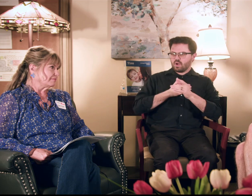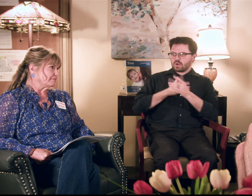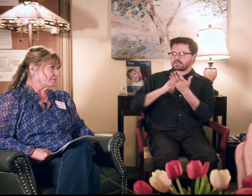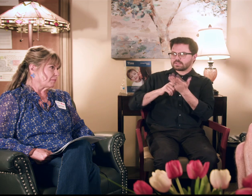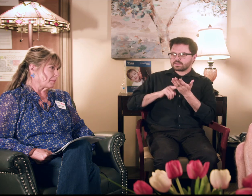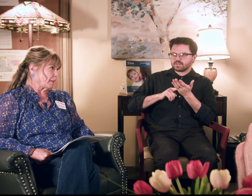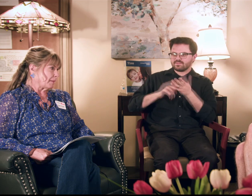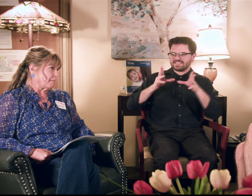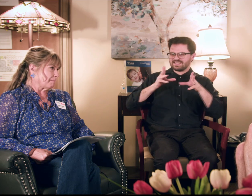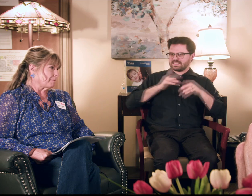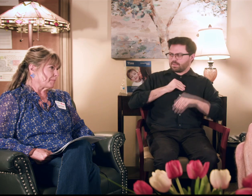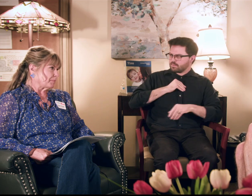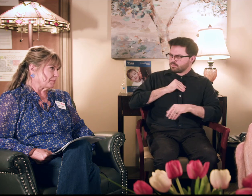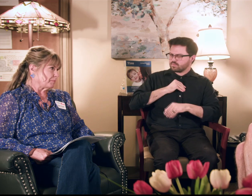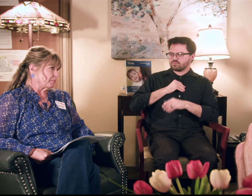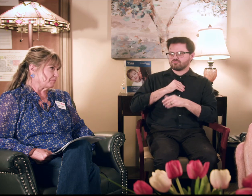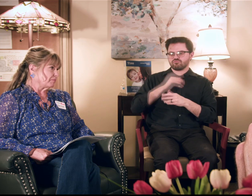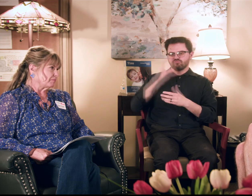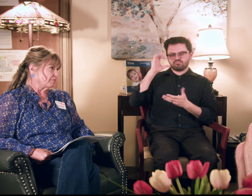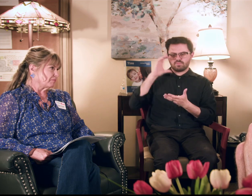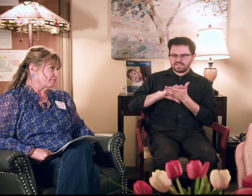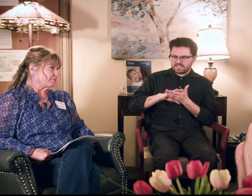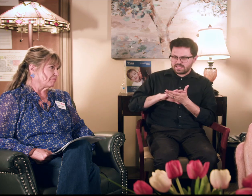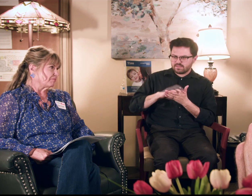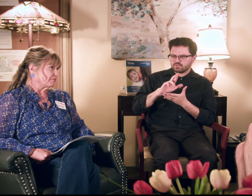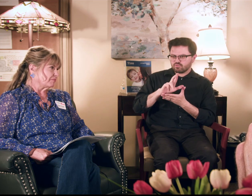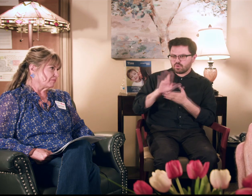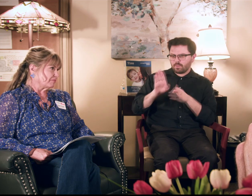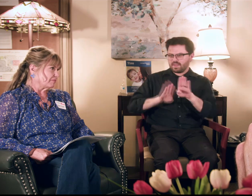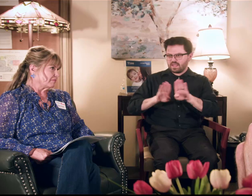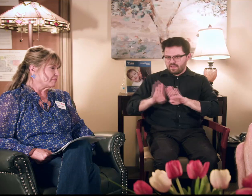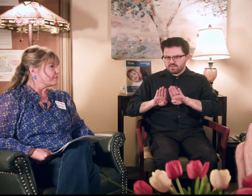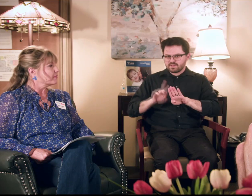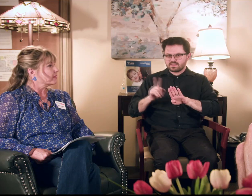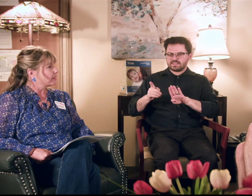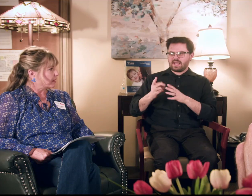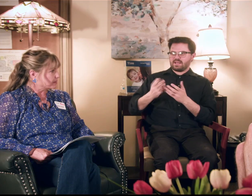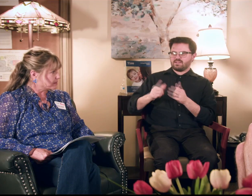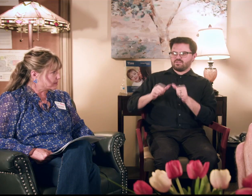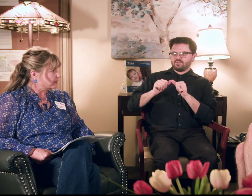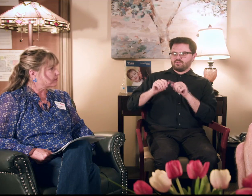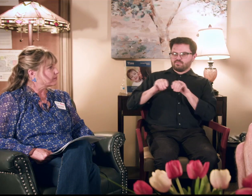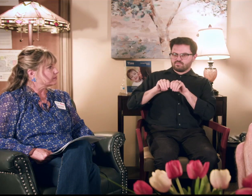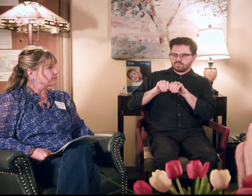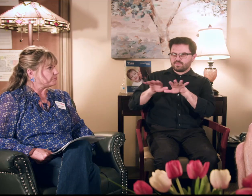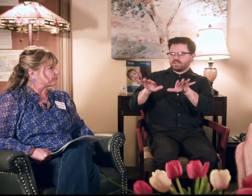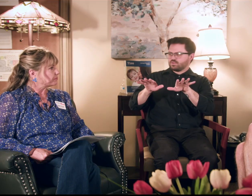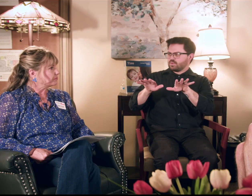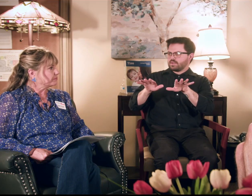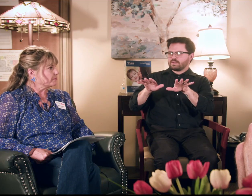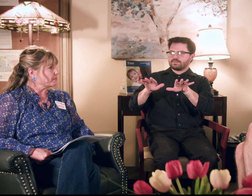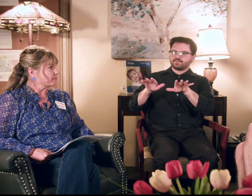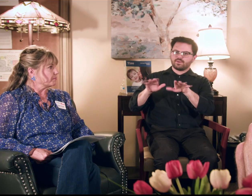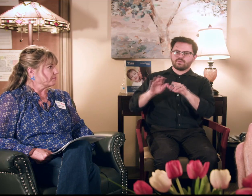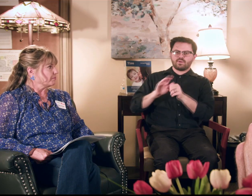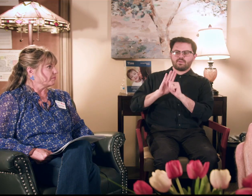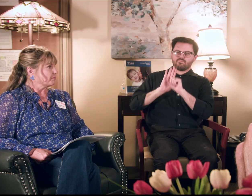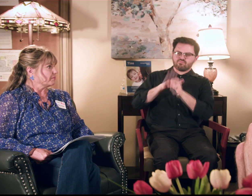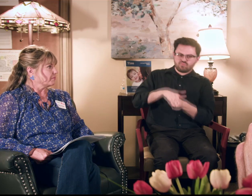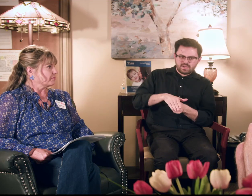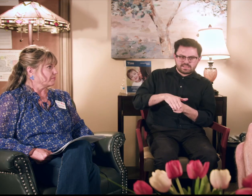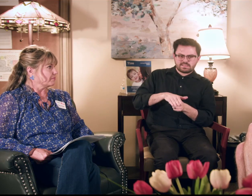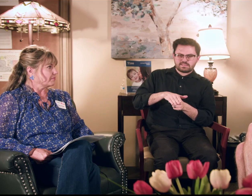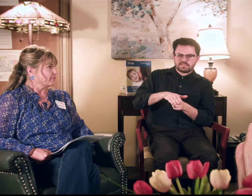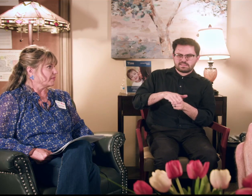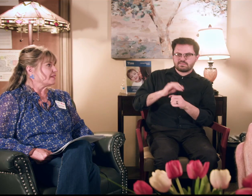that continue to perpetuate exclusionary ideas and oppressive things around poverty, like this idea that people who